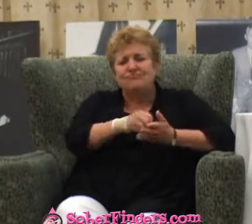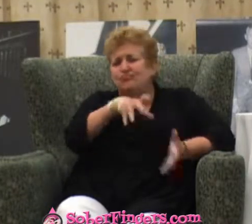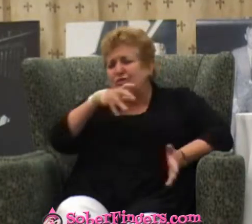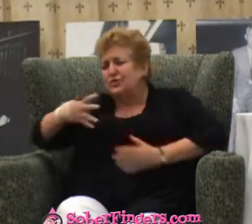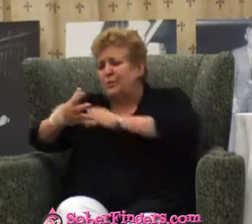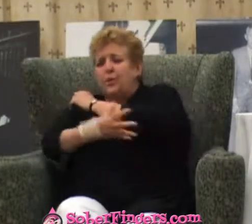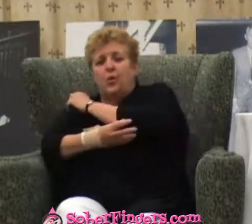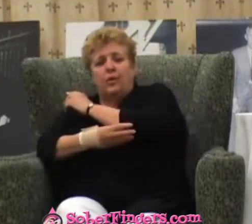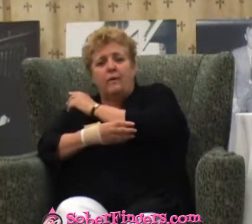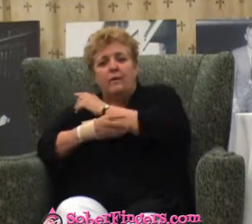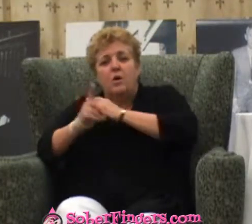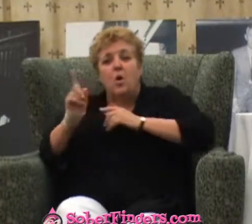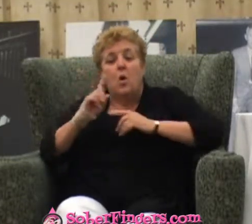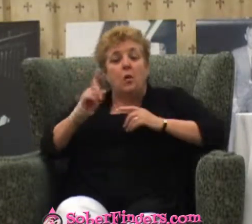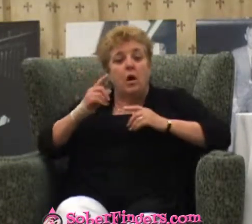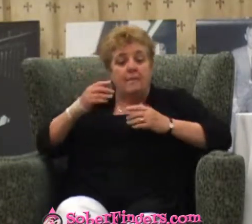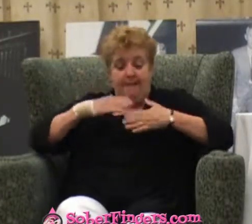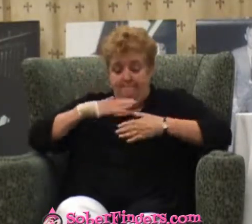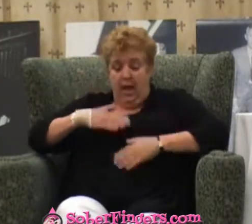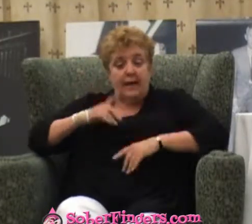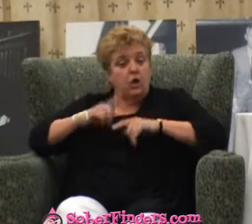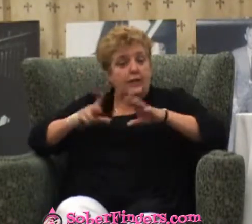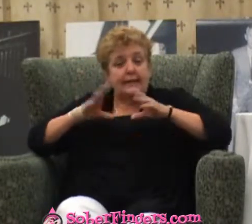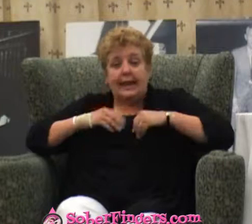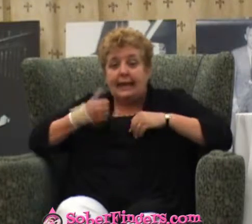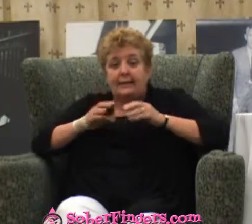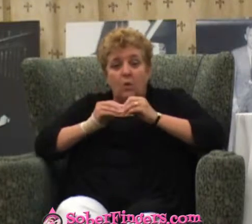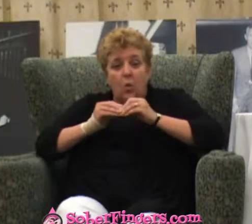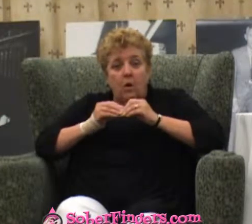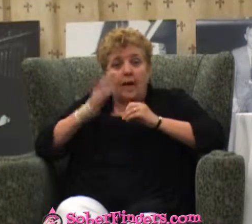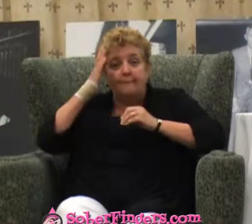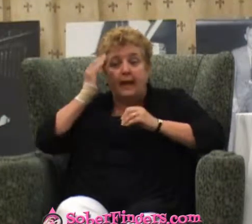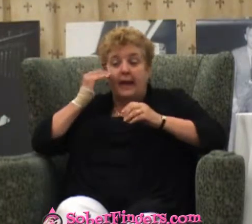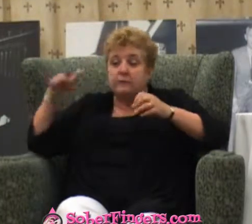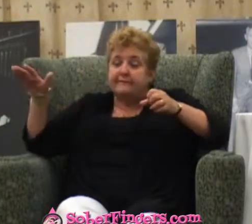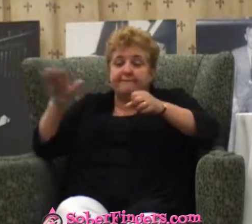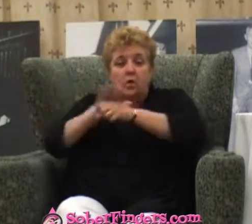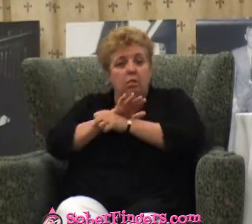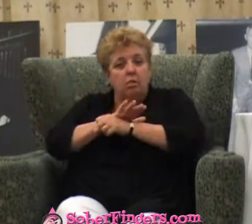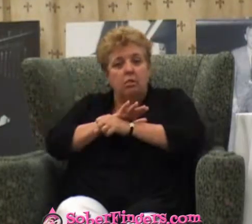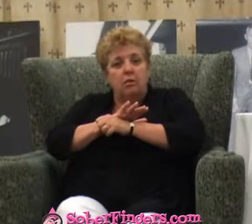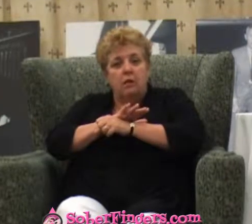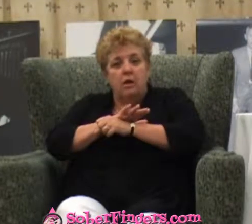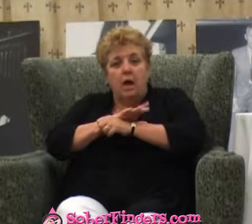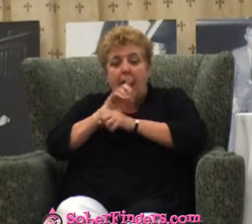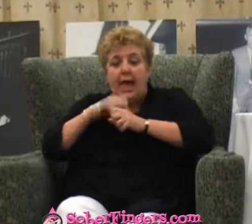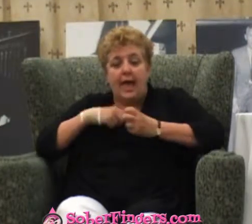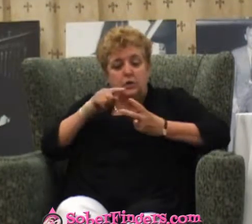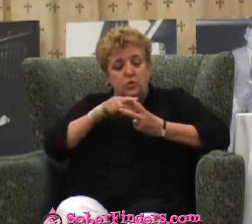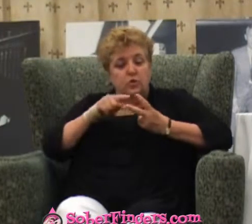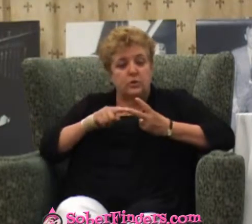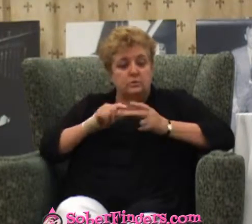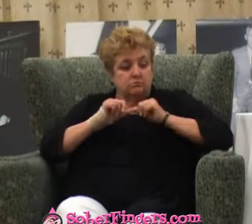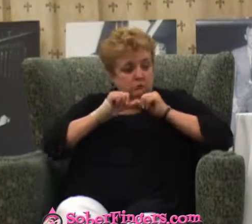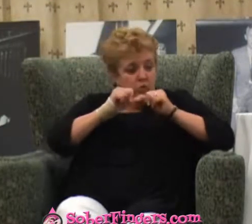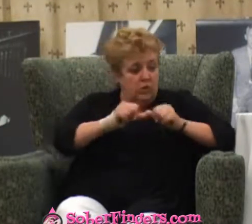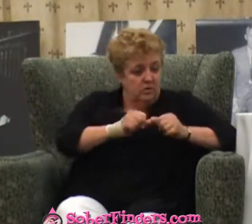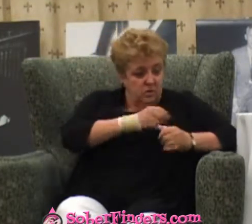body couldn't take anymore, then I had those two choices. Go on to the bitter end or accept spiritual help. And you know, and that's like